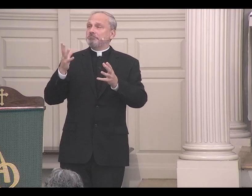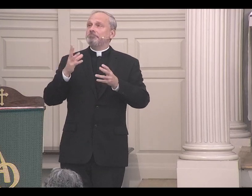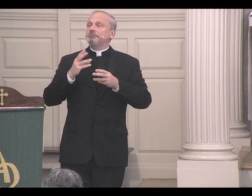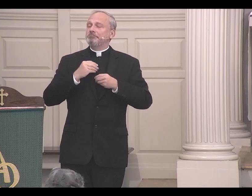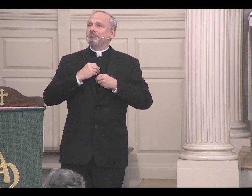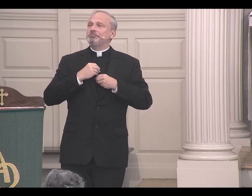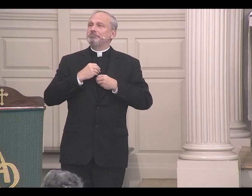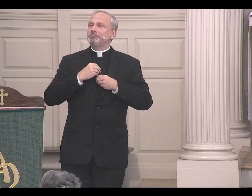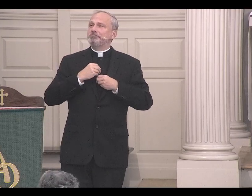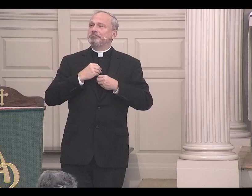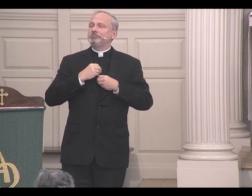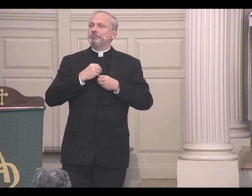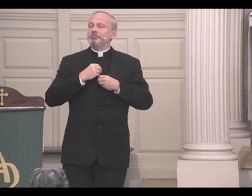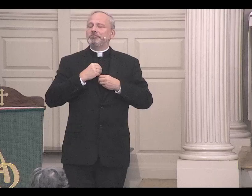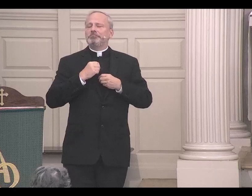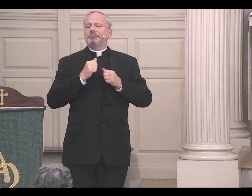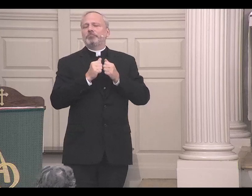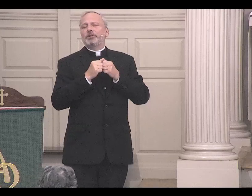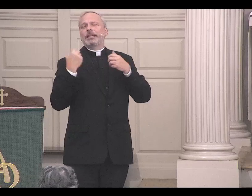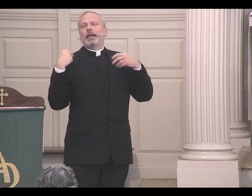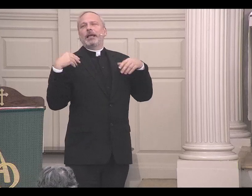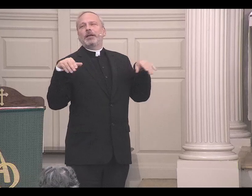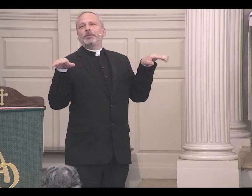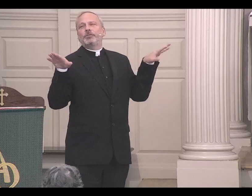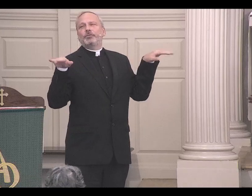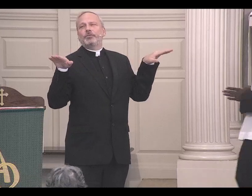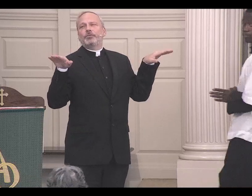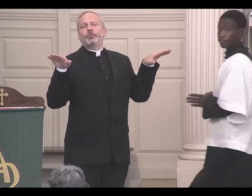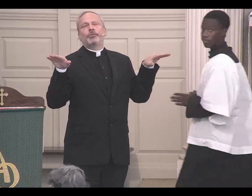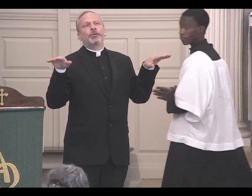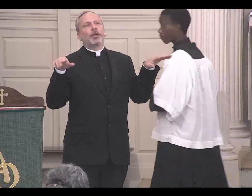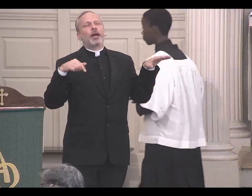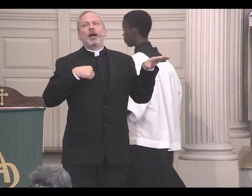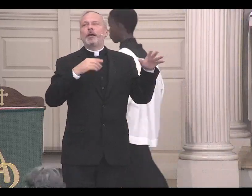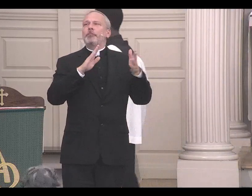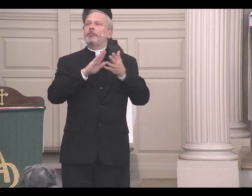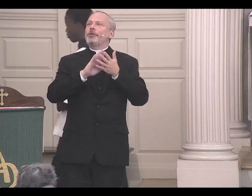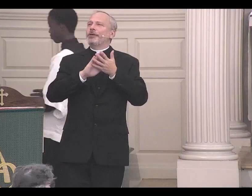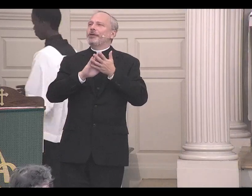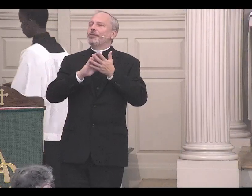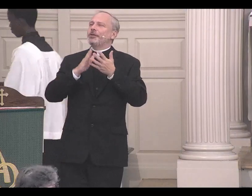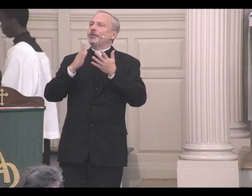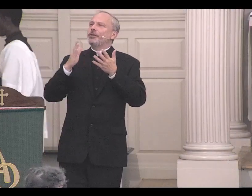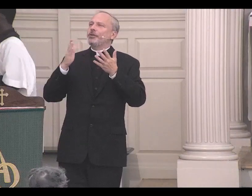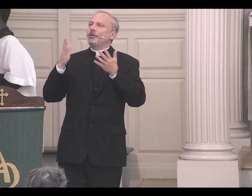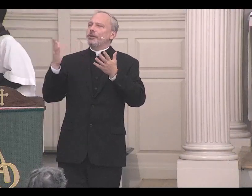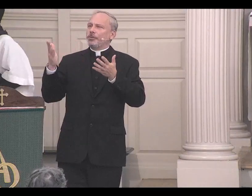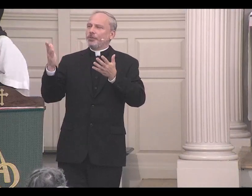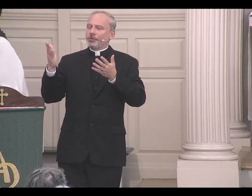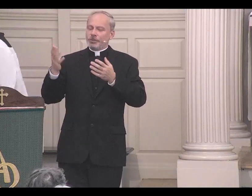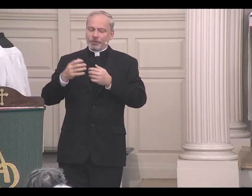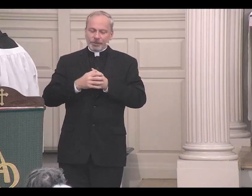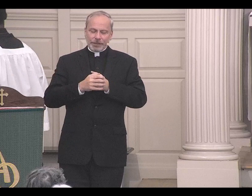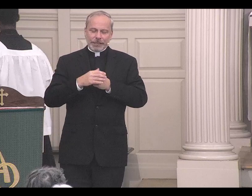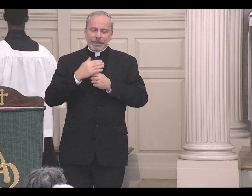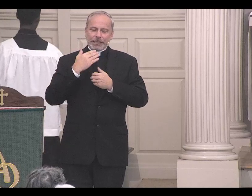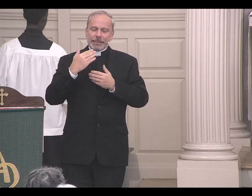Of the angels, I praise you. I bow down toward your holy